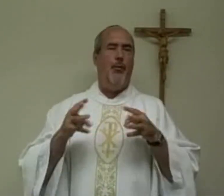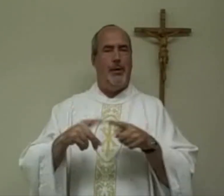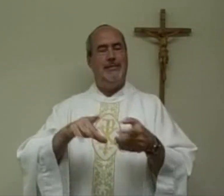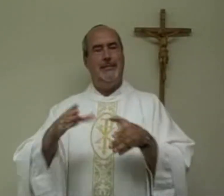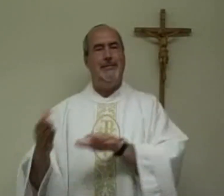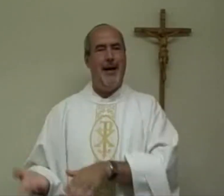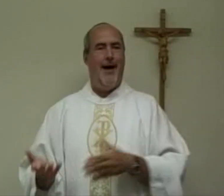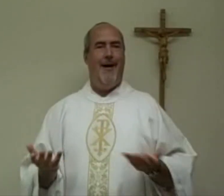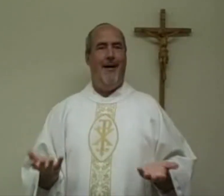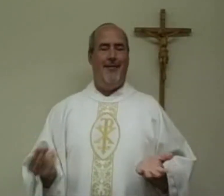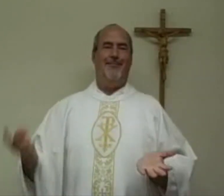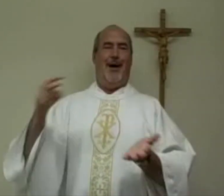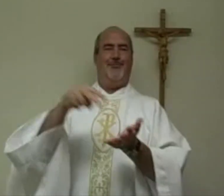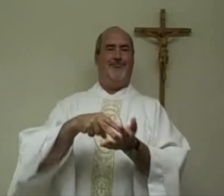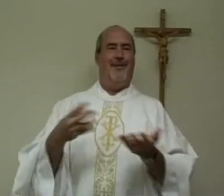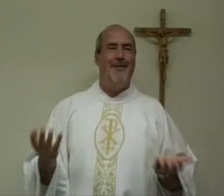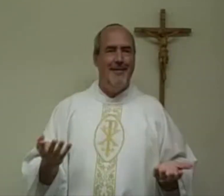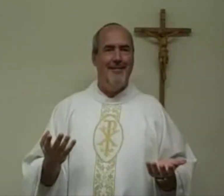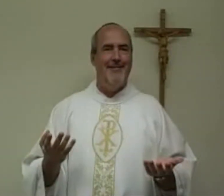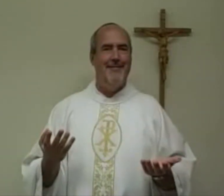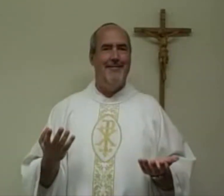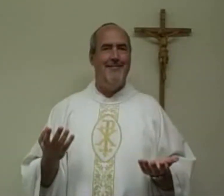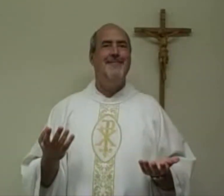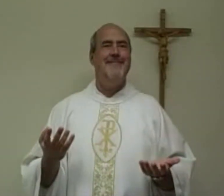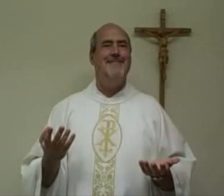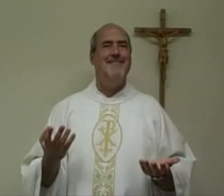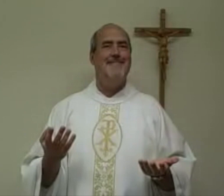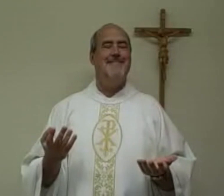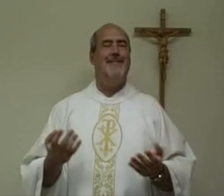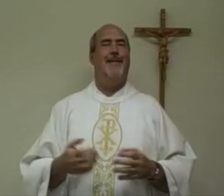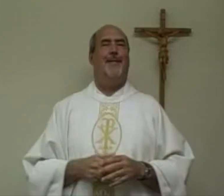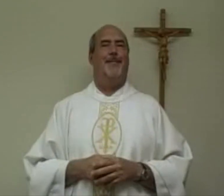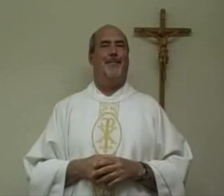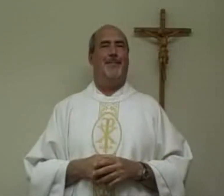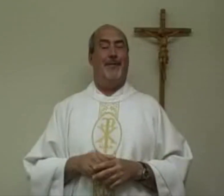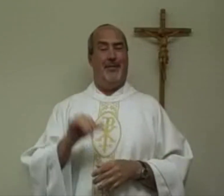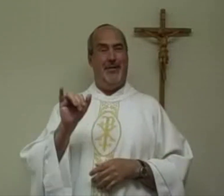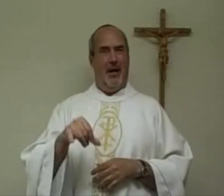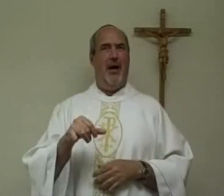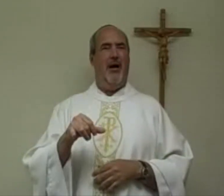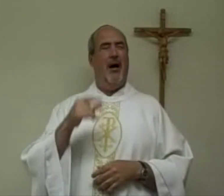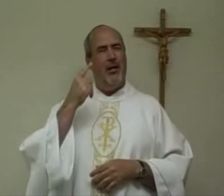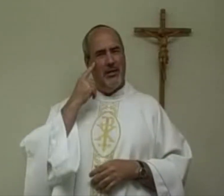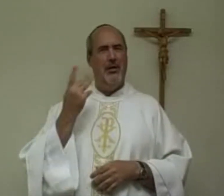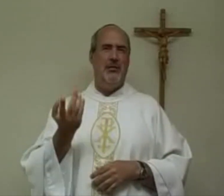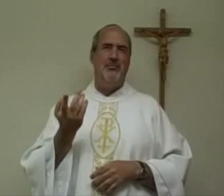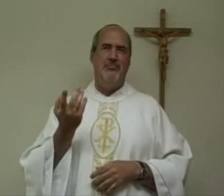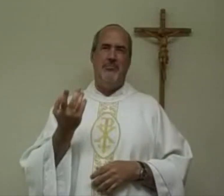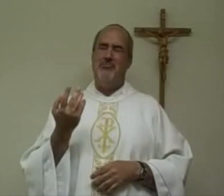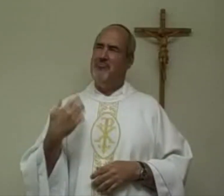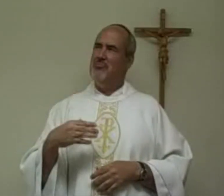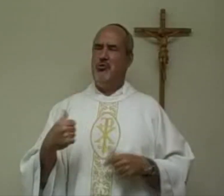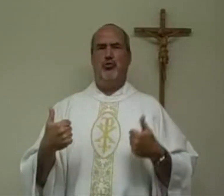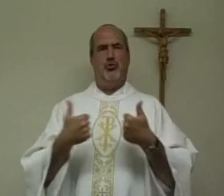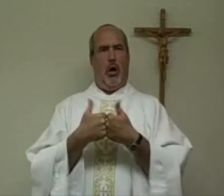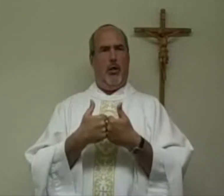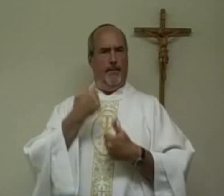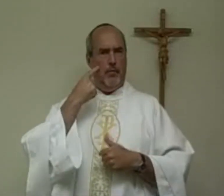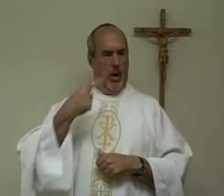crowd. But he didn't. He held fast through his death and then